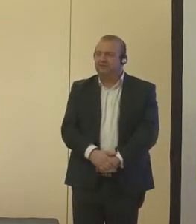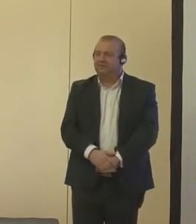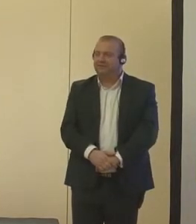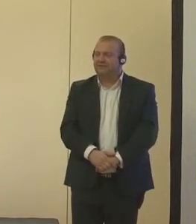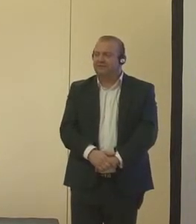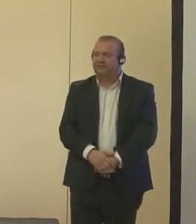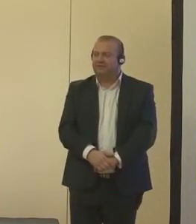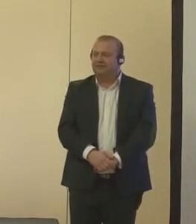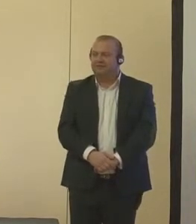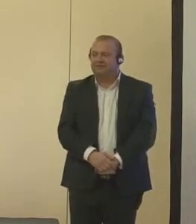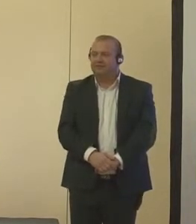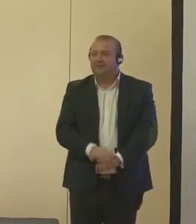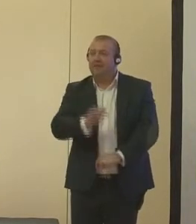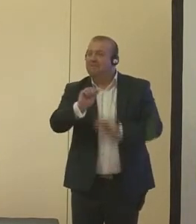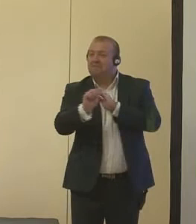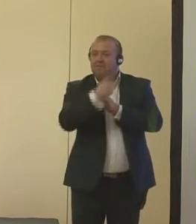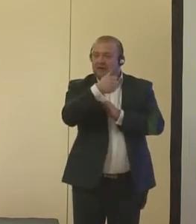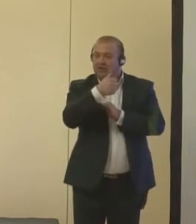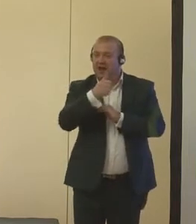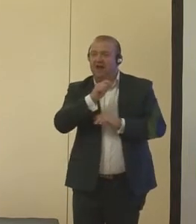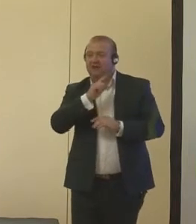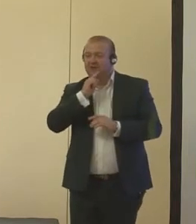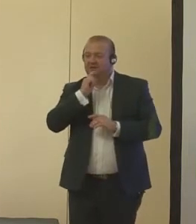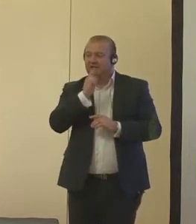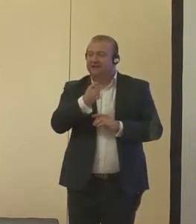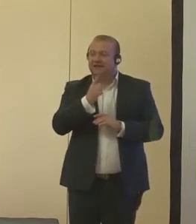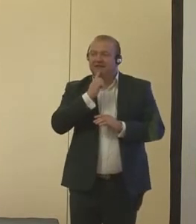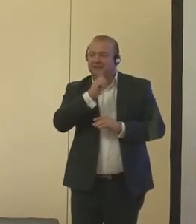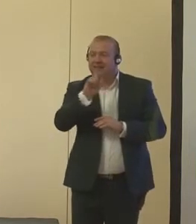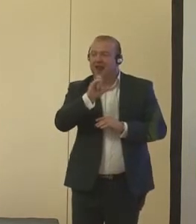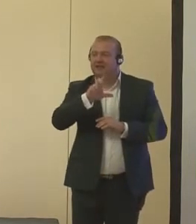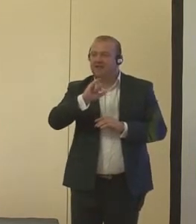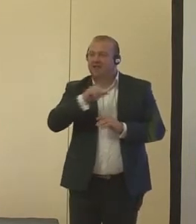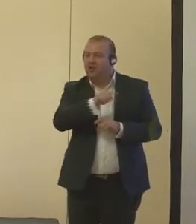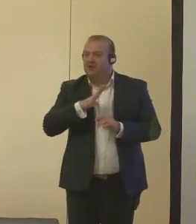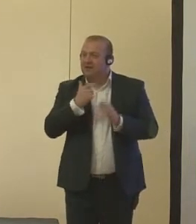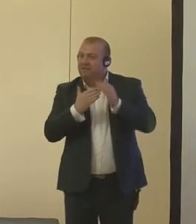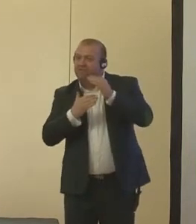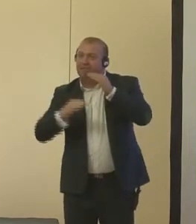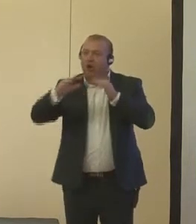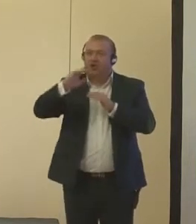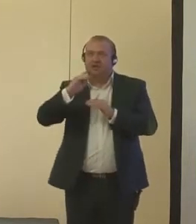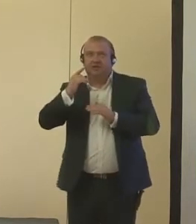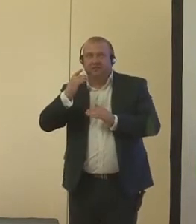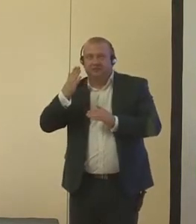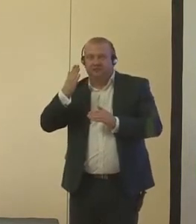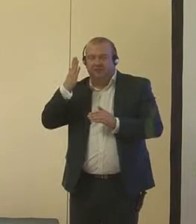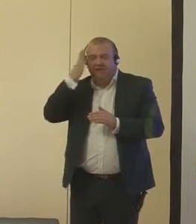So the first one is raising awareness about accessible information being a